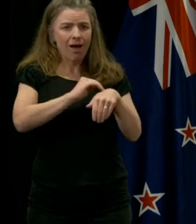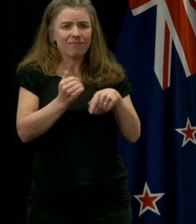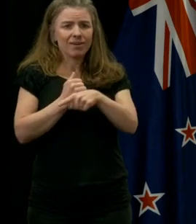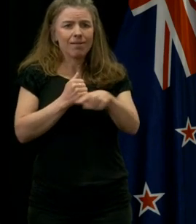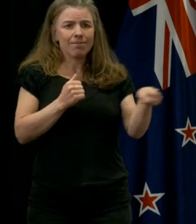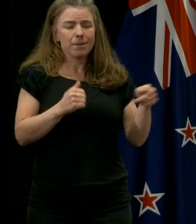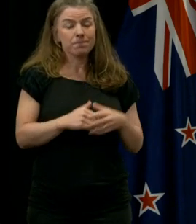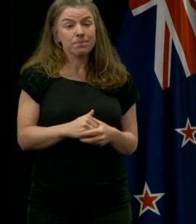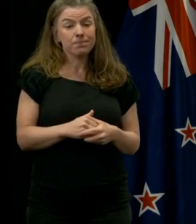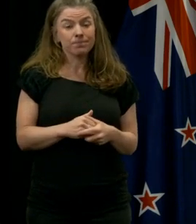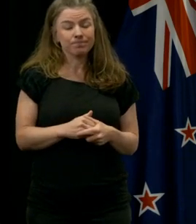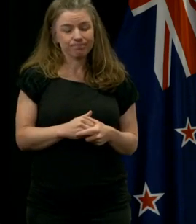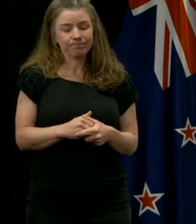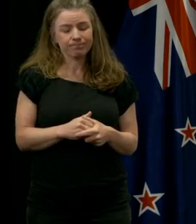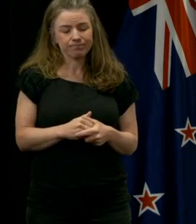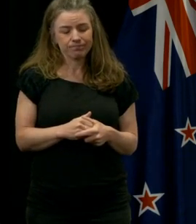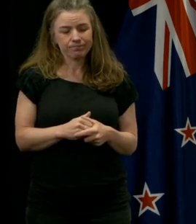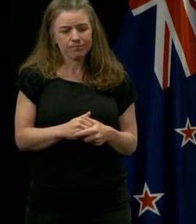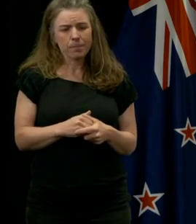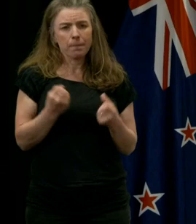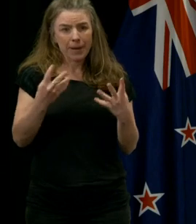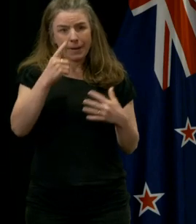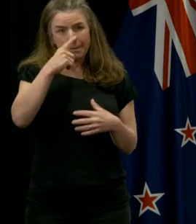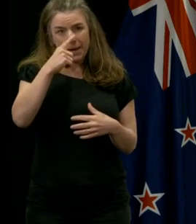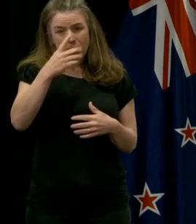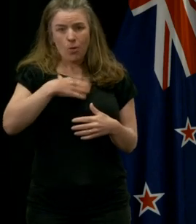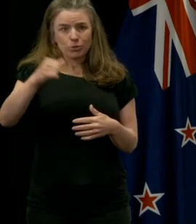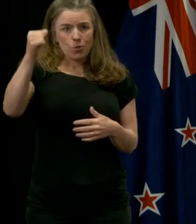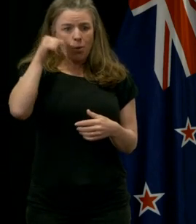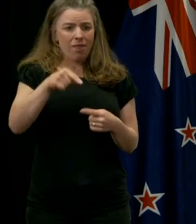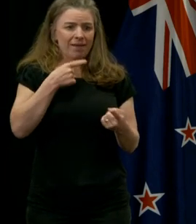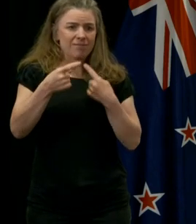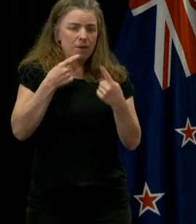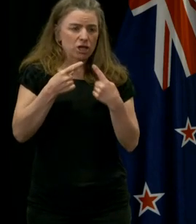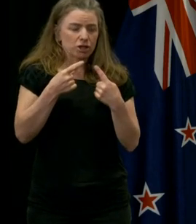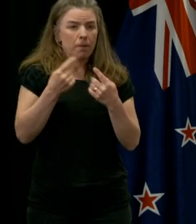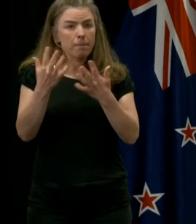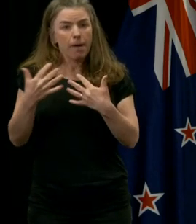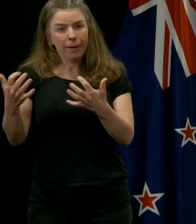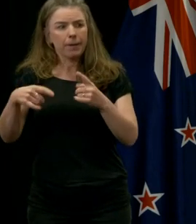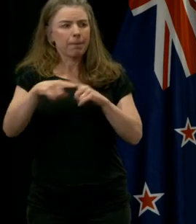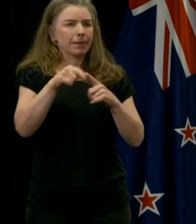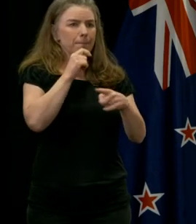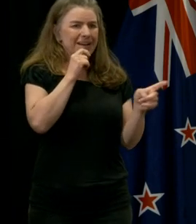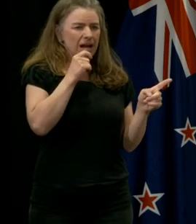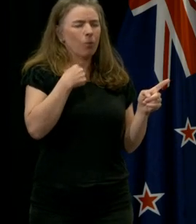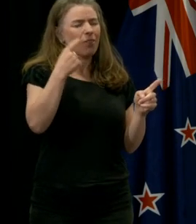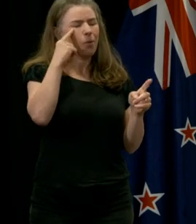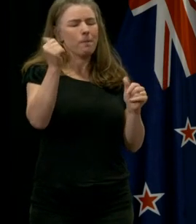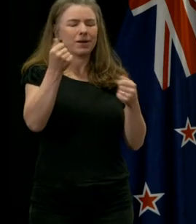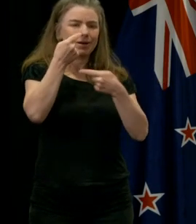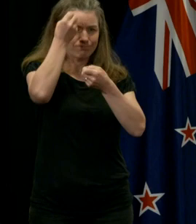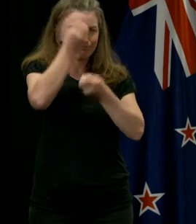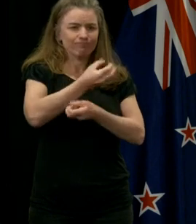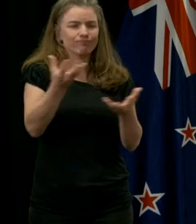thought, given that, and given the very high level of interest from the wider public and the media, that it was important we announce this agreement